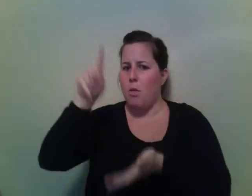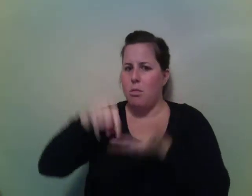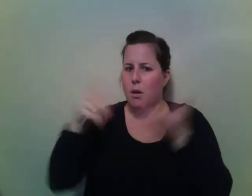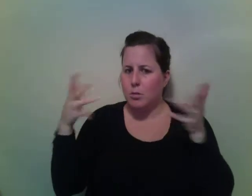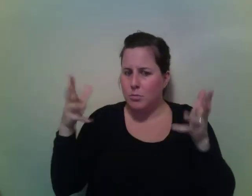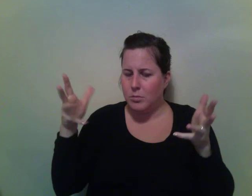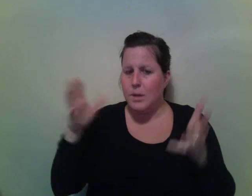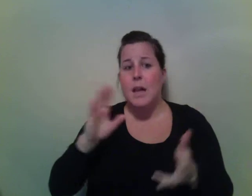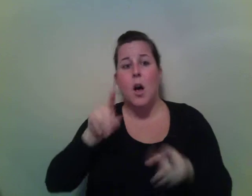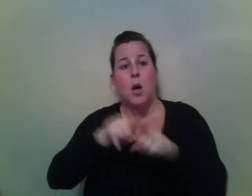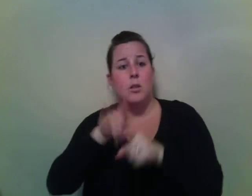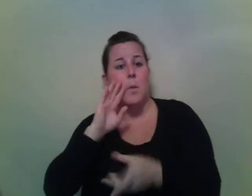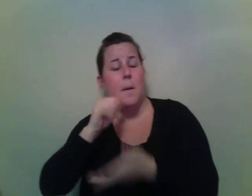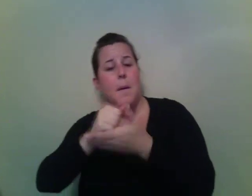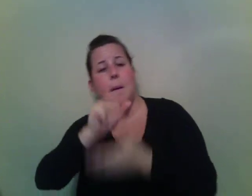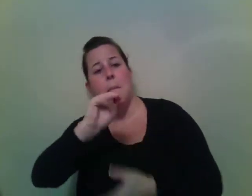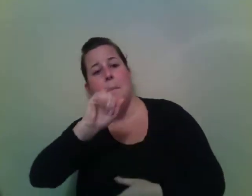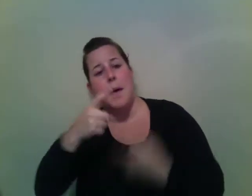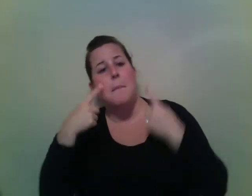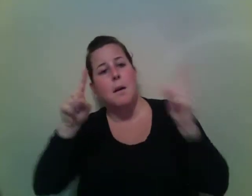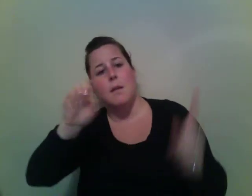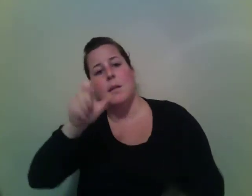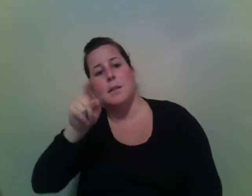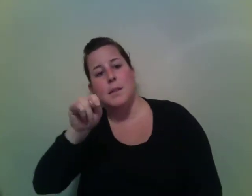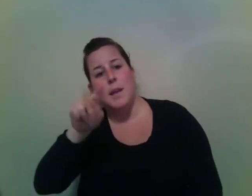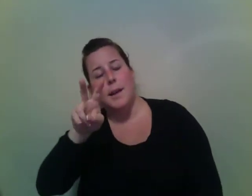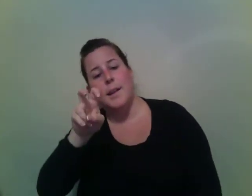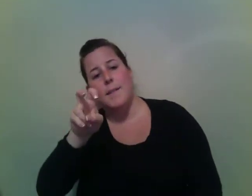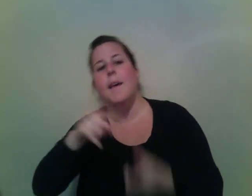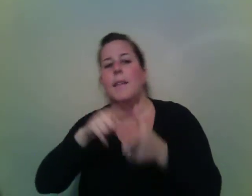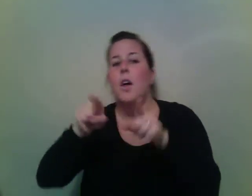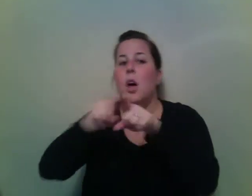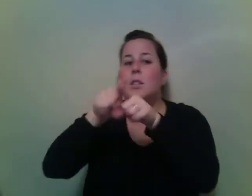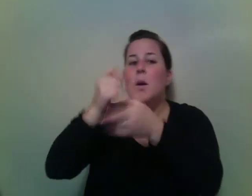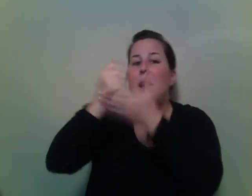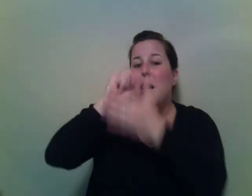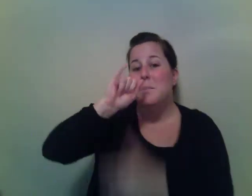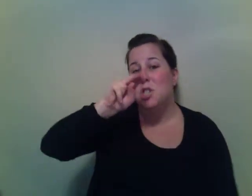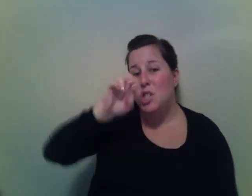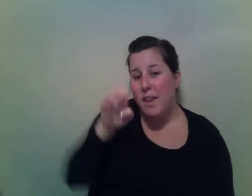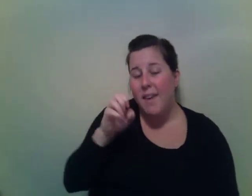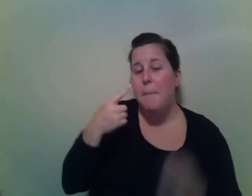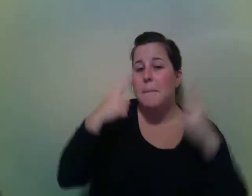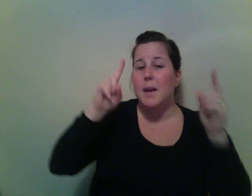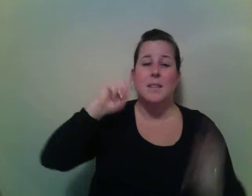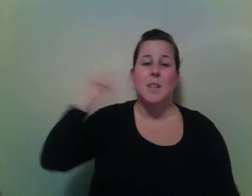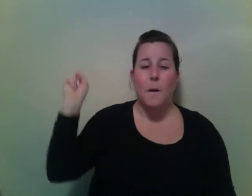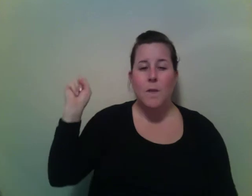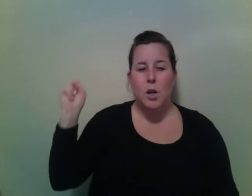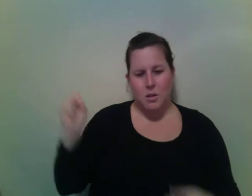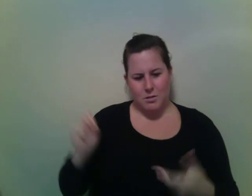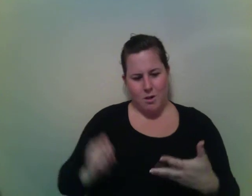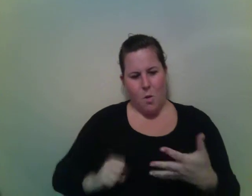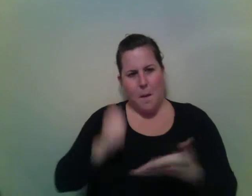help Max achieve executive. And then it helps Jane achieve silver. So it's this chain reaction. You've